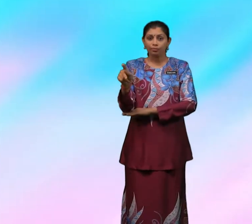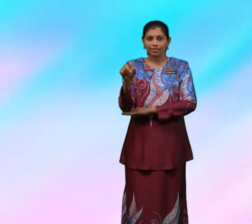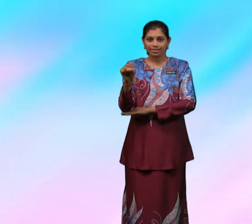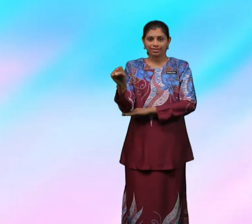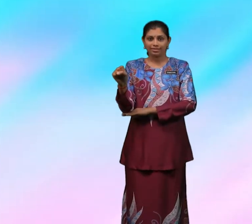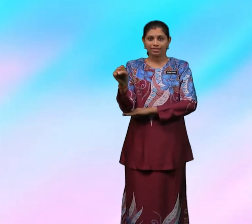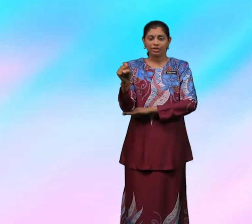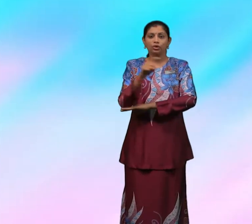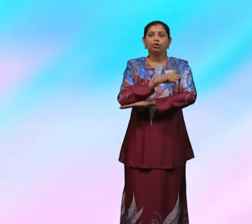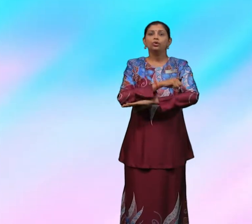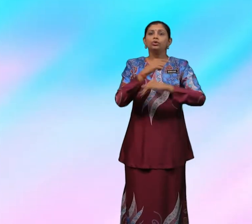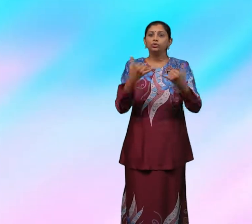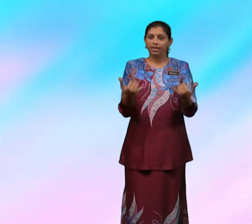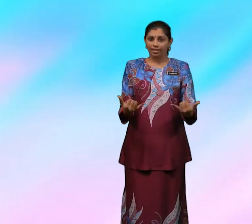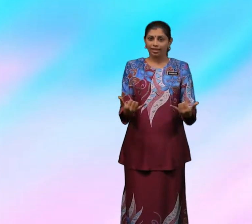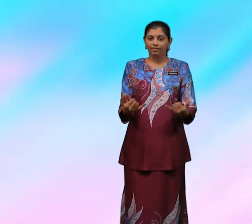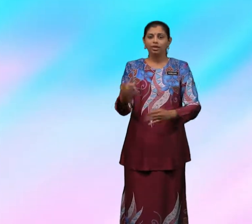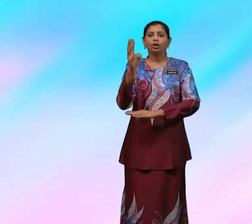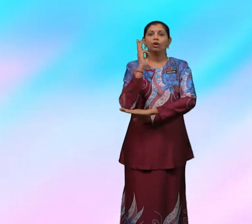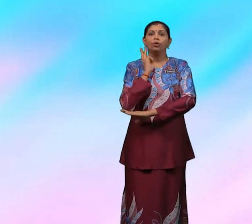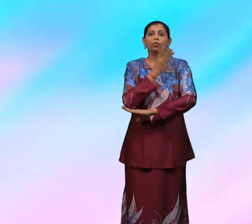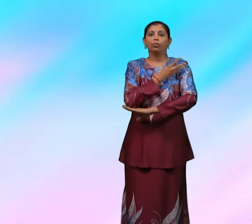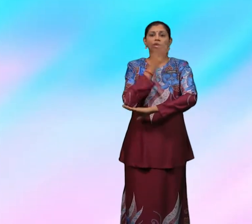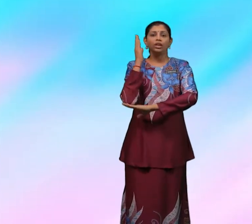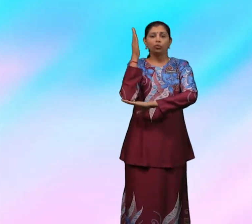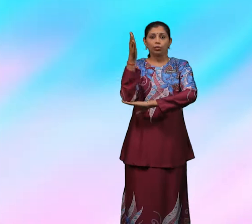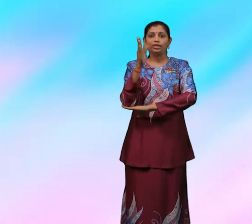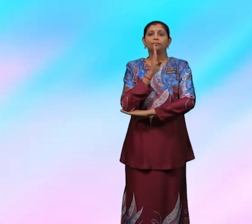Pupils, today we will be